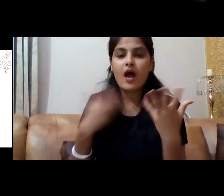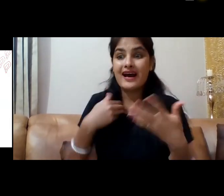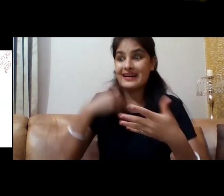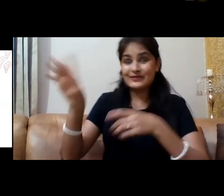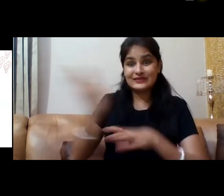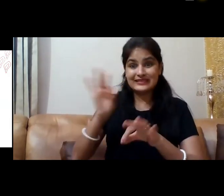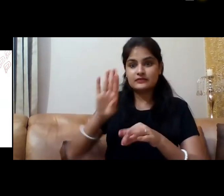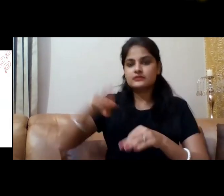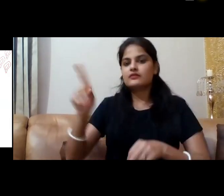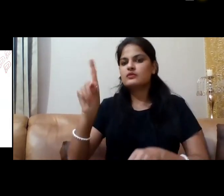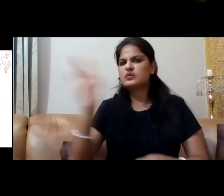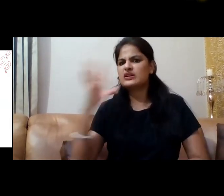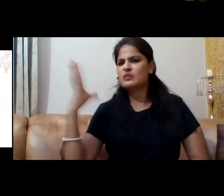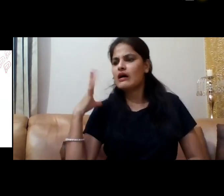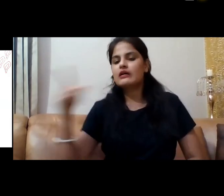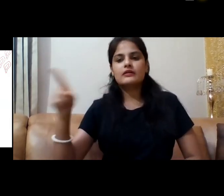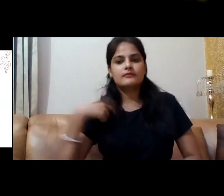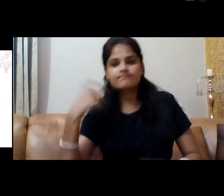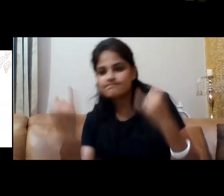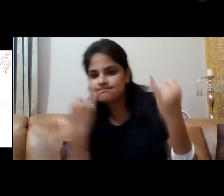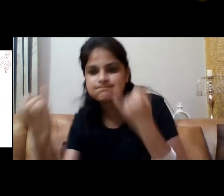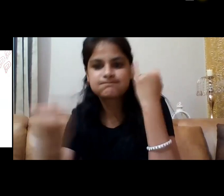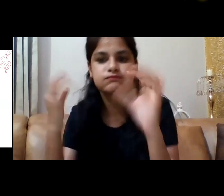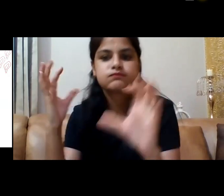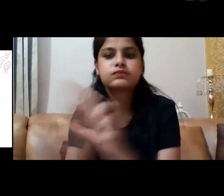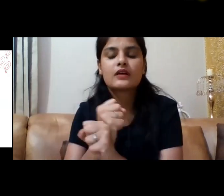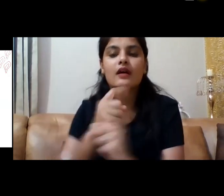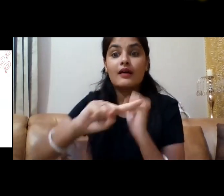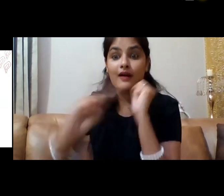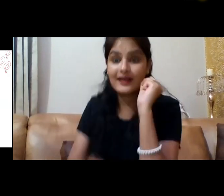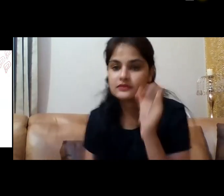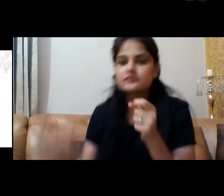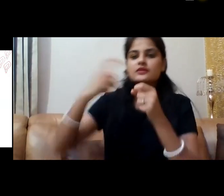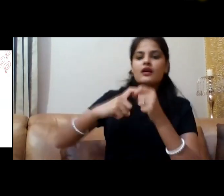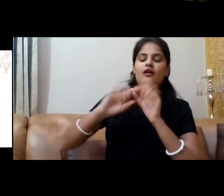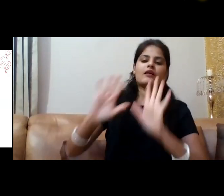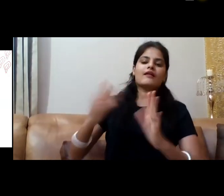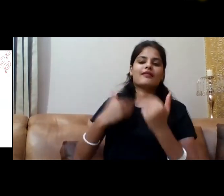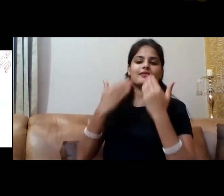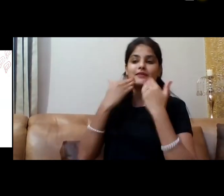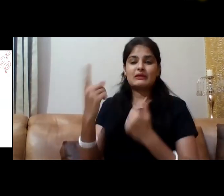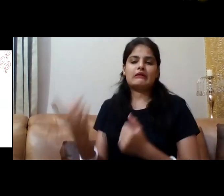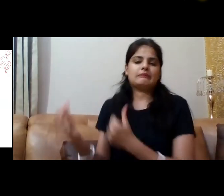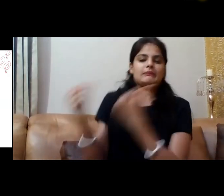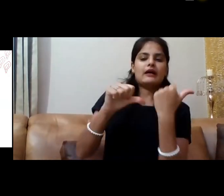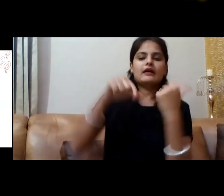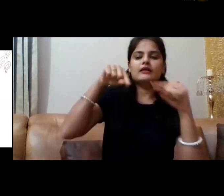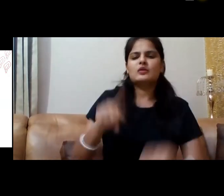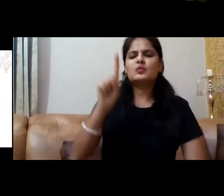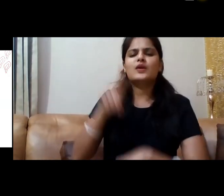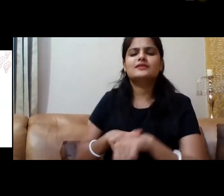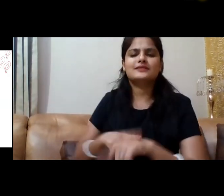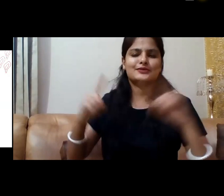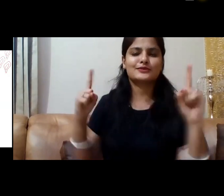one person. And we missed one person because we couldn't find their username. Now they're back,